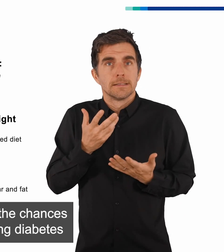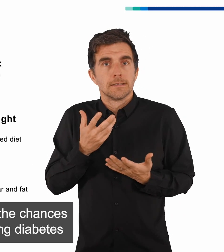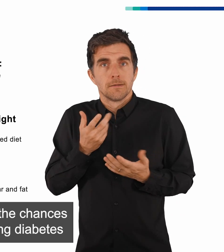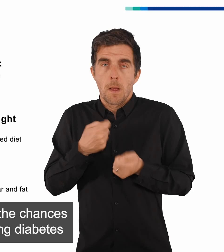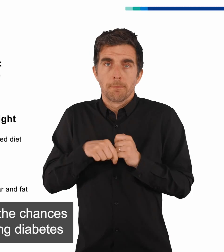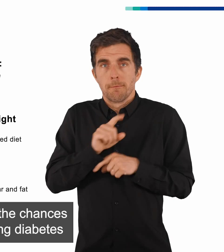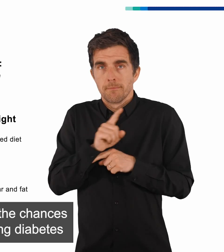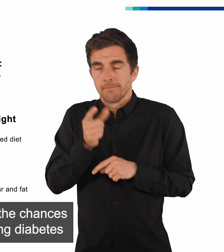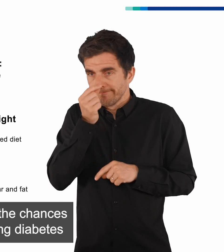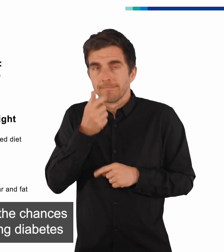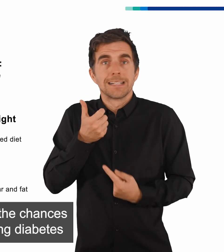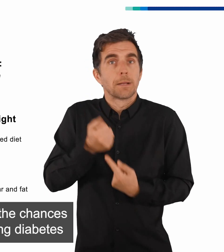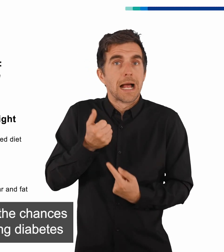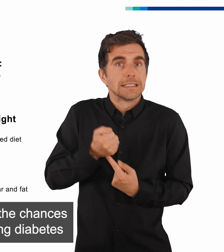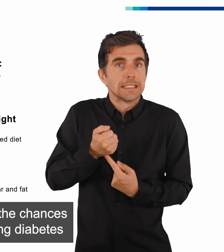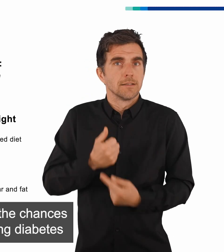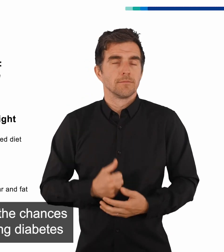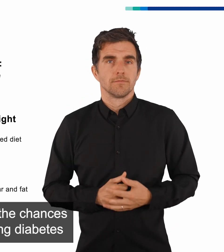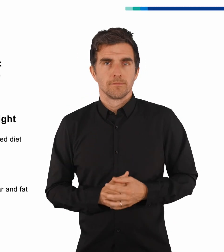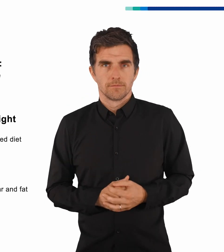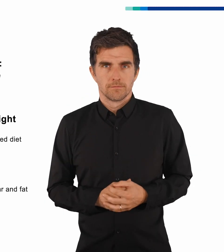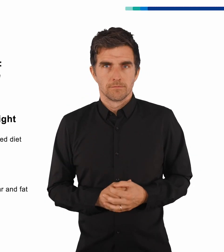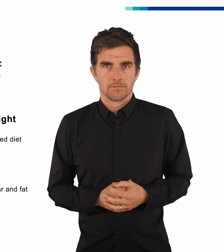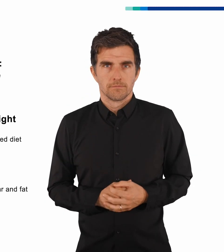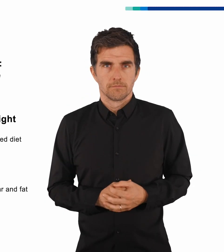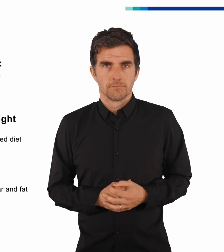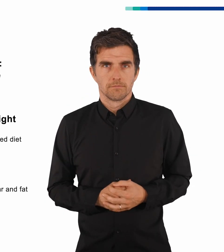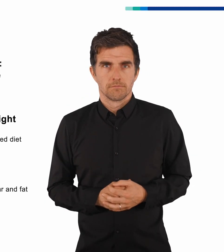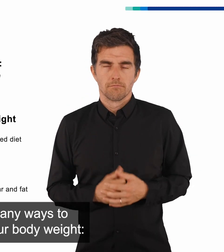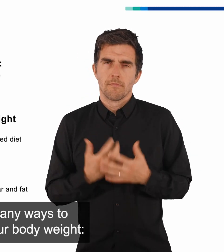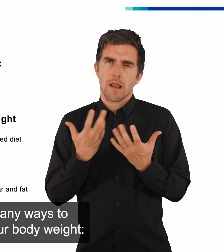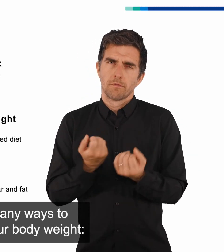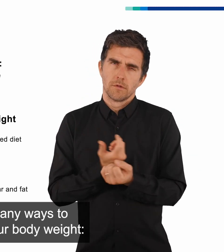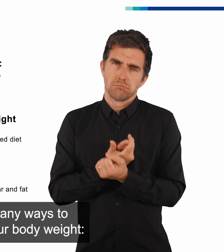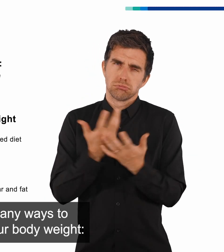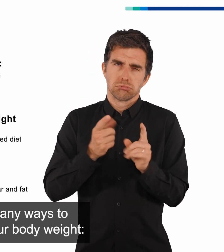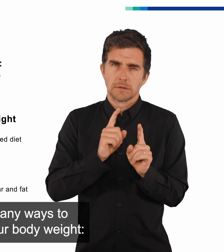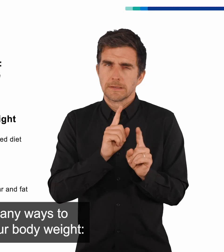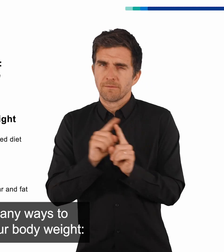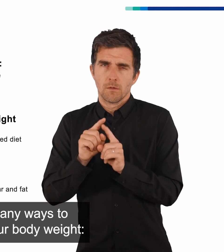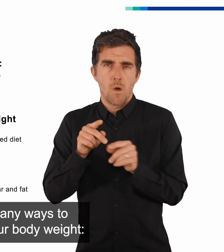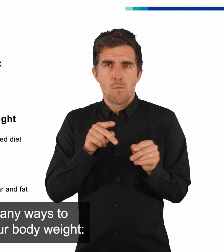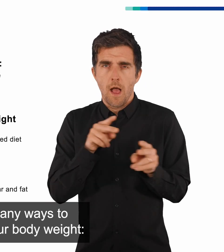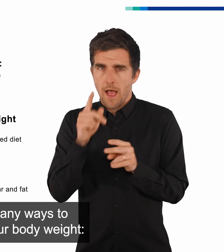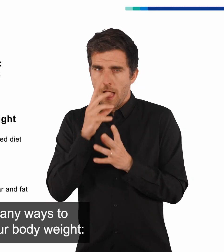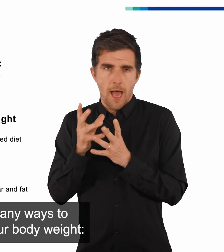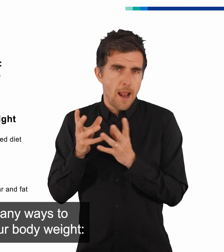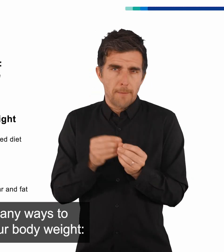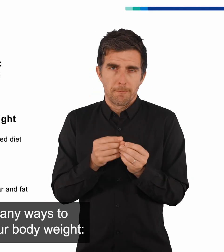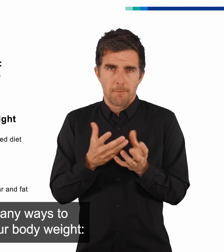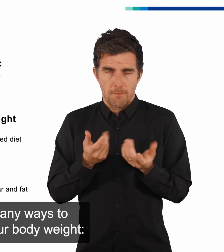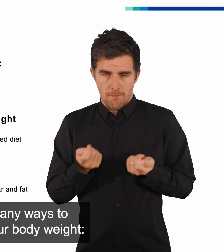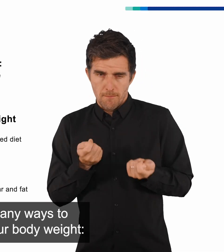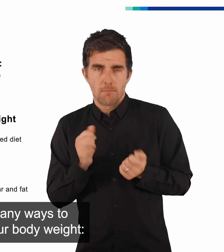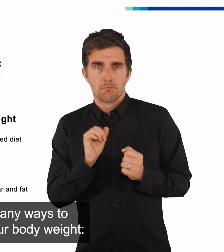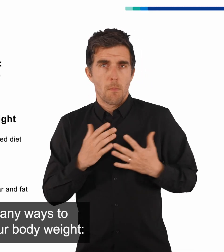snacking. Manage stress levels. Get a good night's sleep. Reduce food high in sugar and